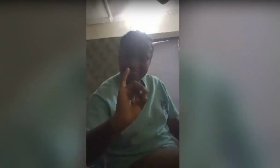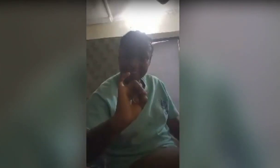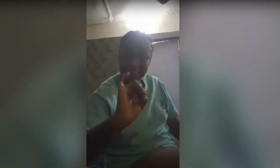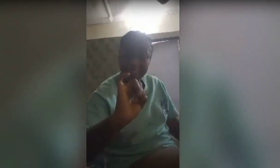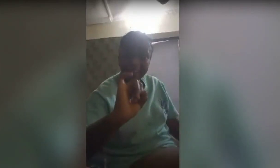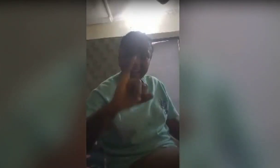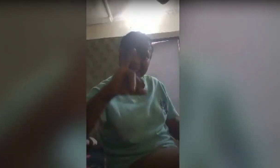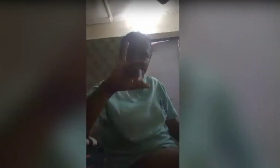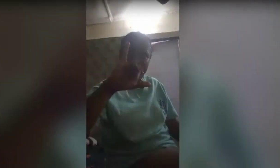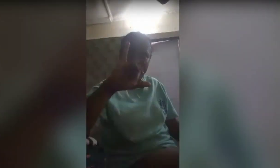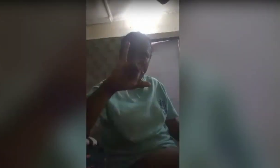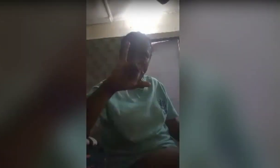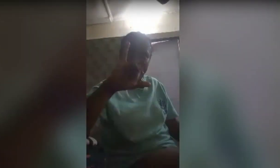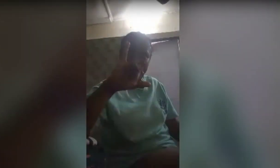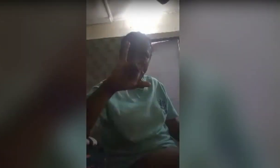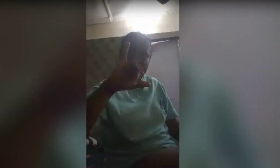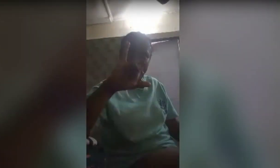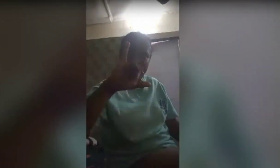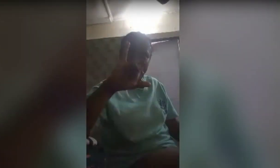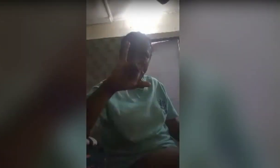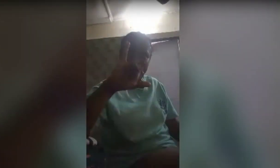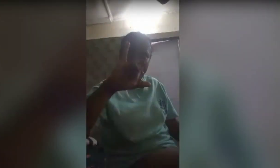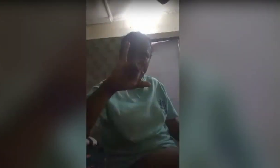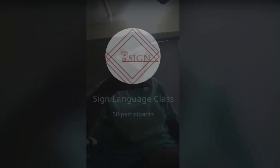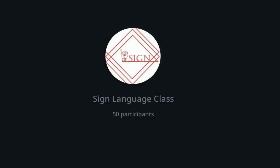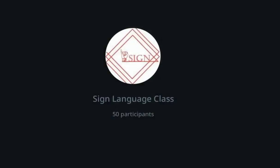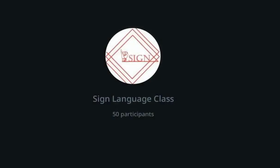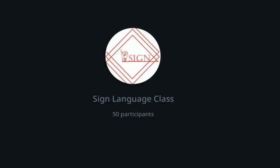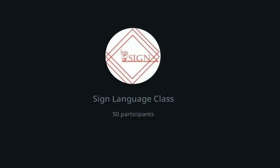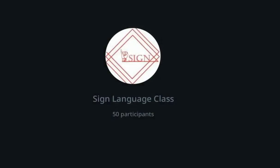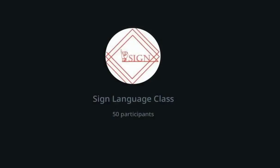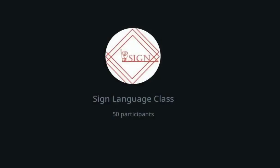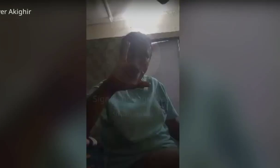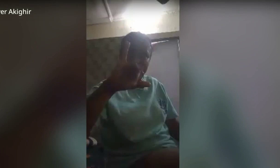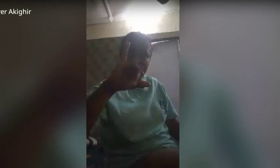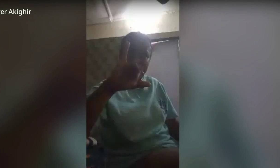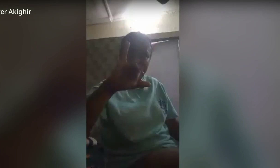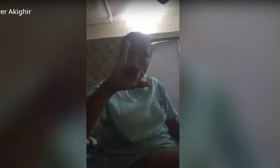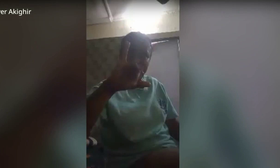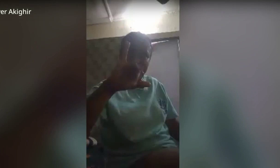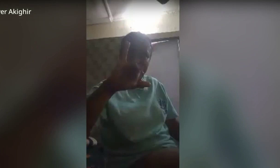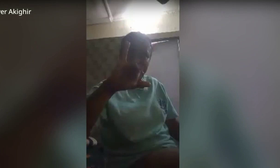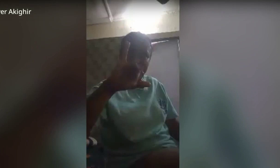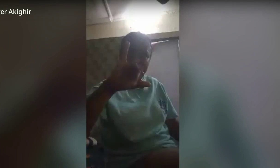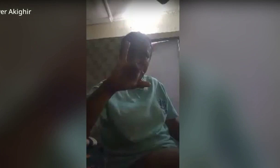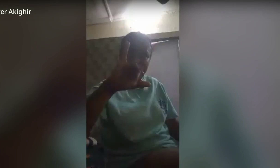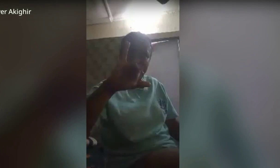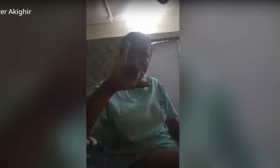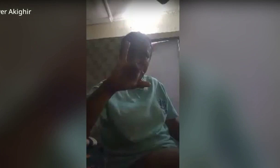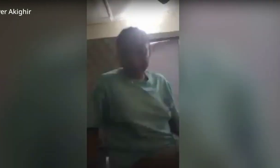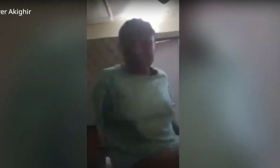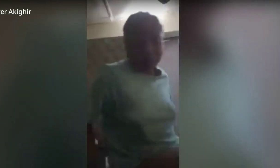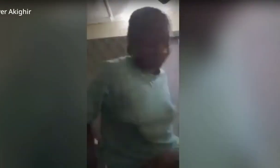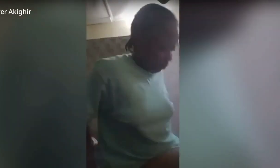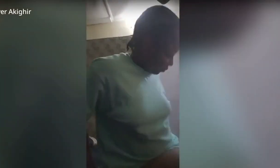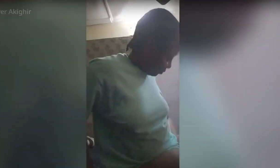is J. This is J. Nice. And nice. So you